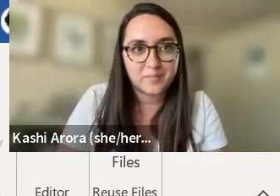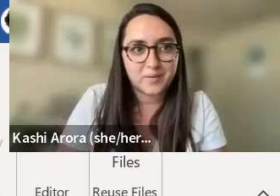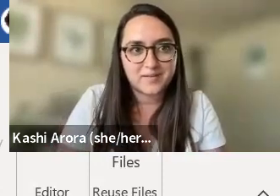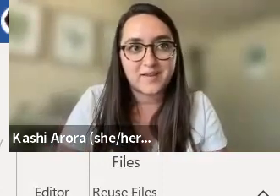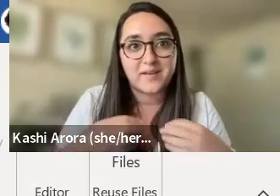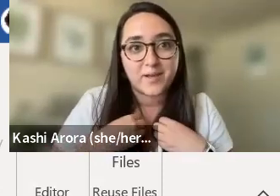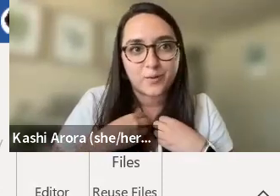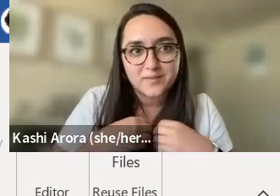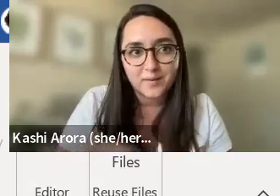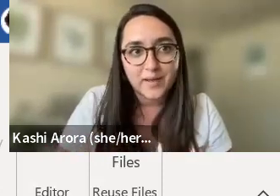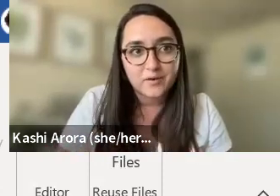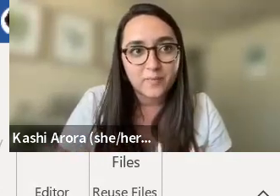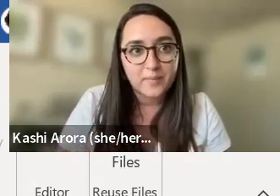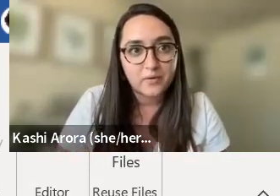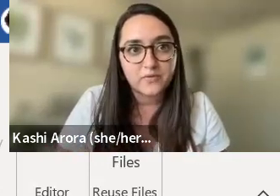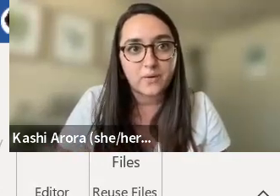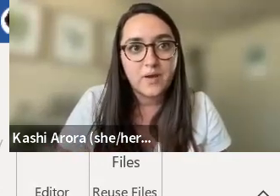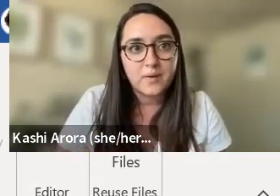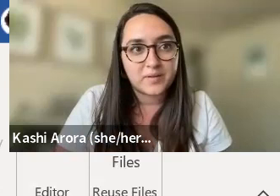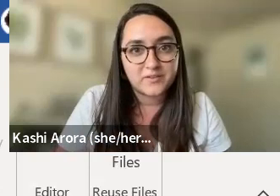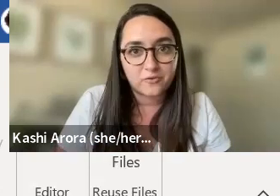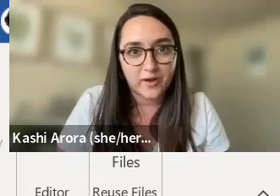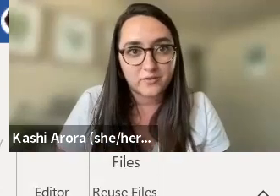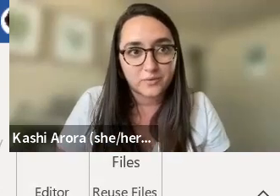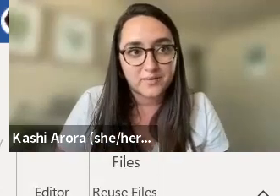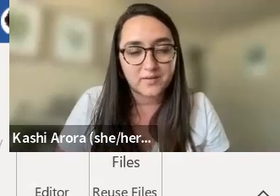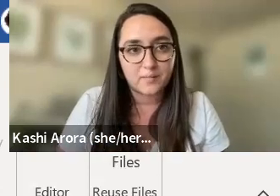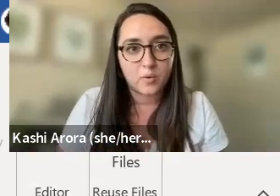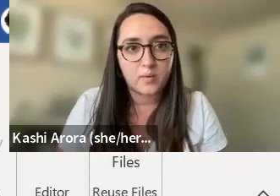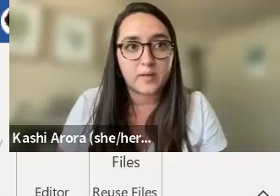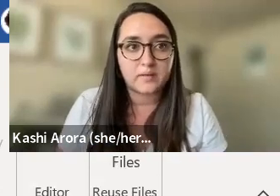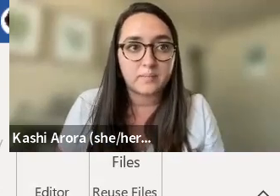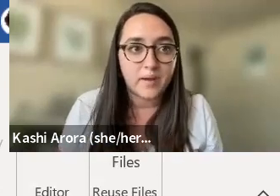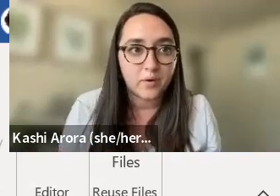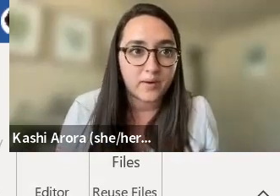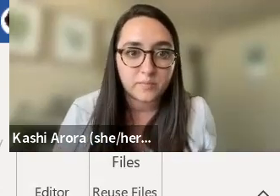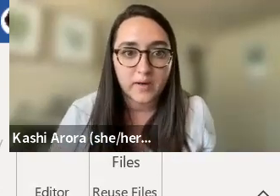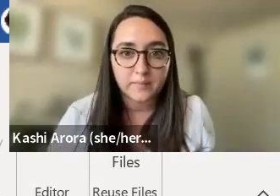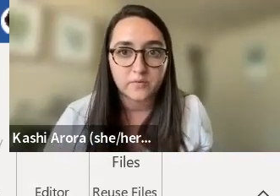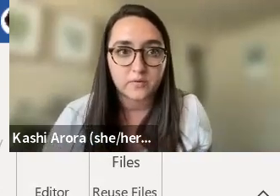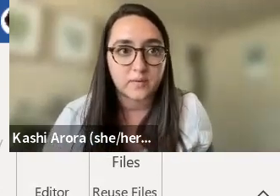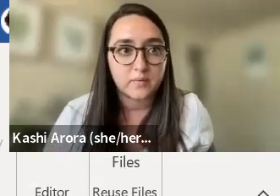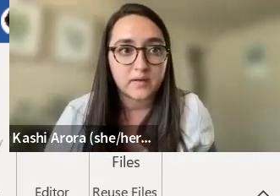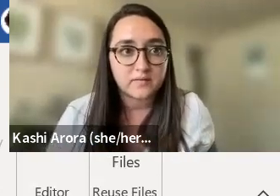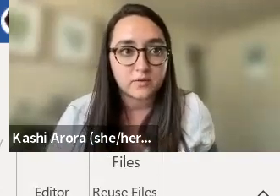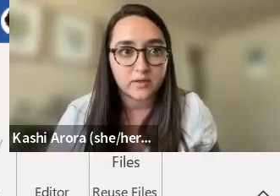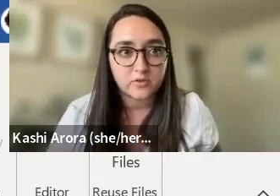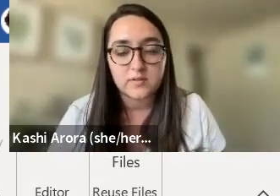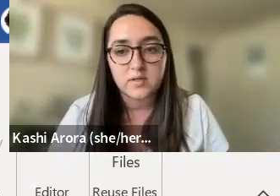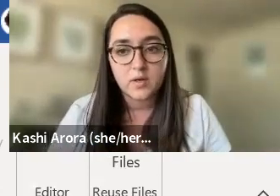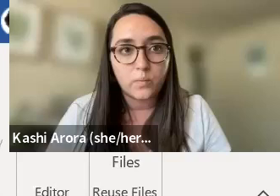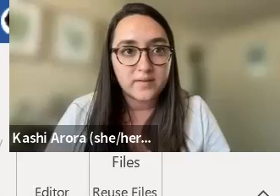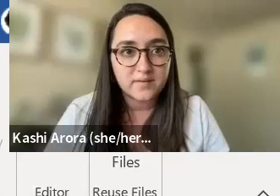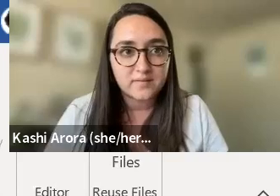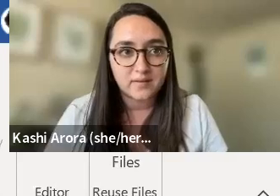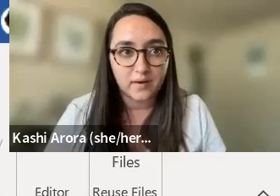person typing this as I hear what's coming out of my mouth. So please don't try to do this in the moment. But my request perhaps, or a consideration,